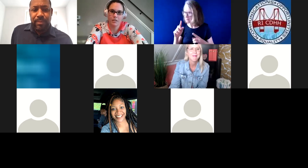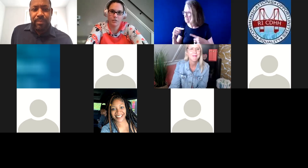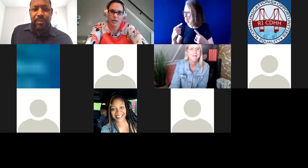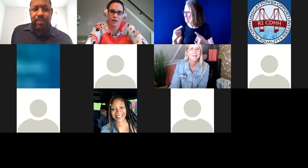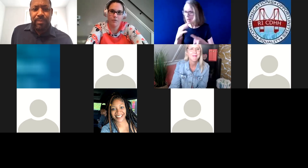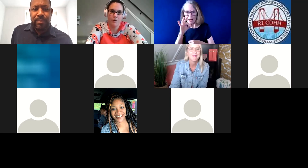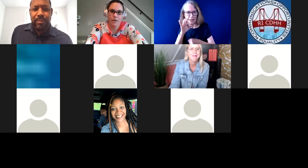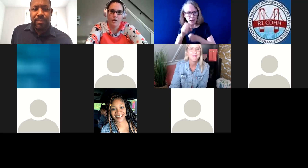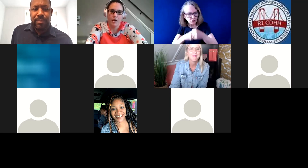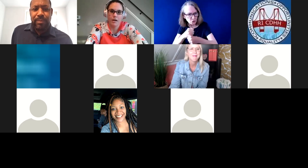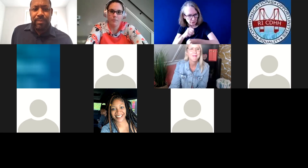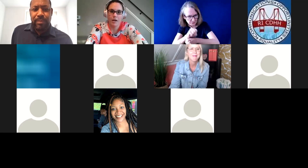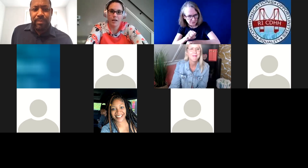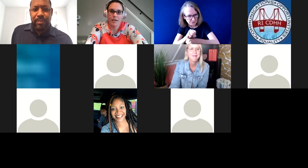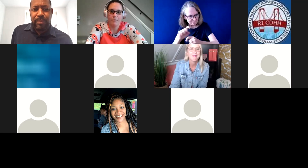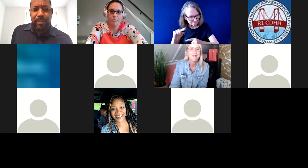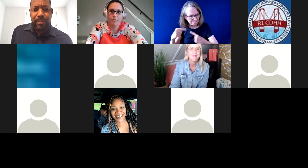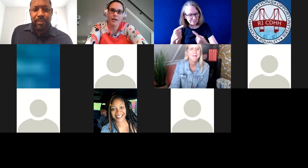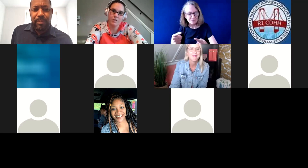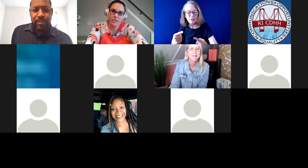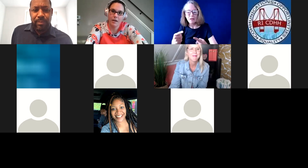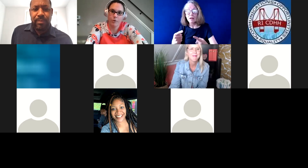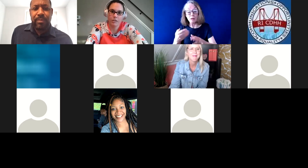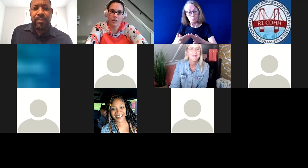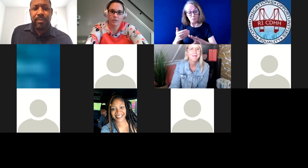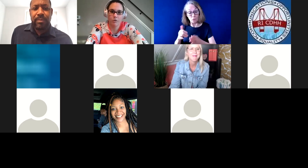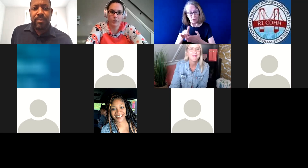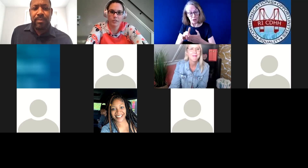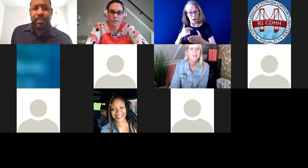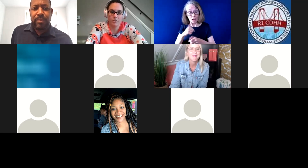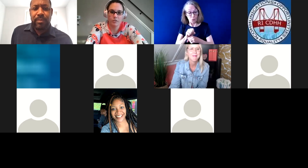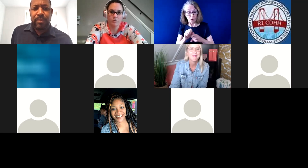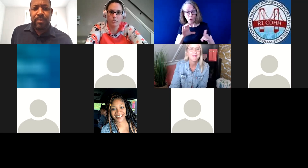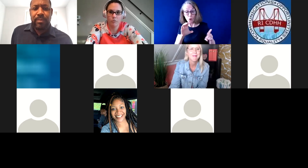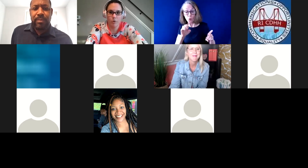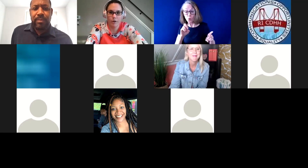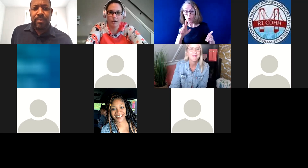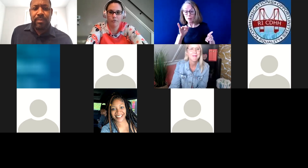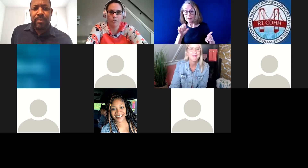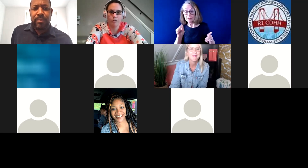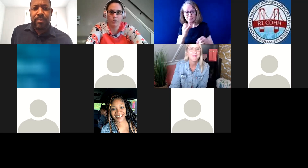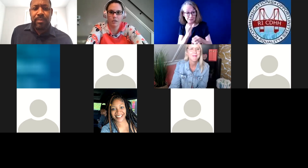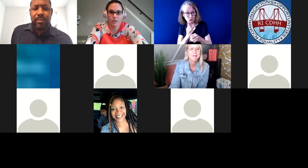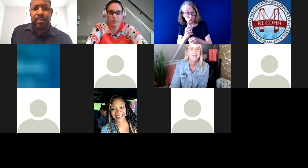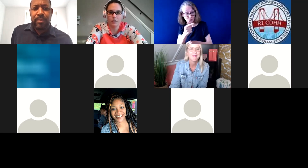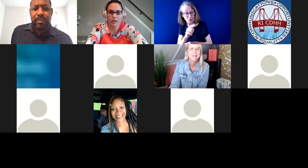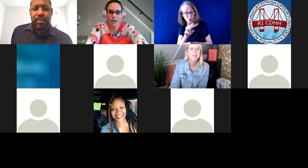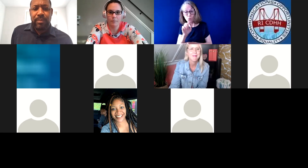years now. I, prior to that, worked at the Corliss Institute in Warren for 3 years in